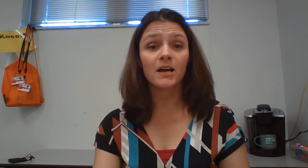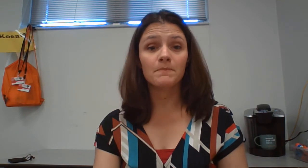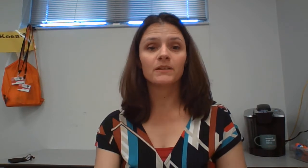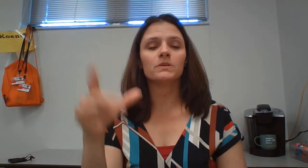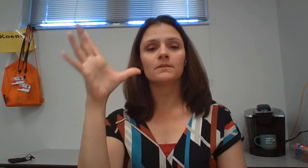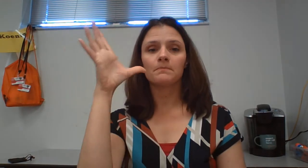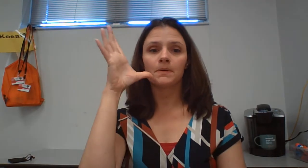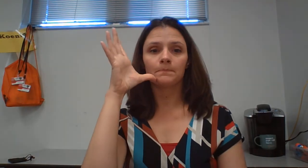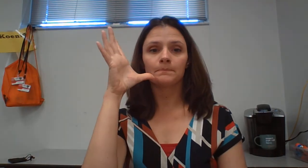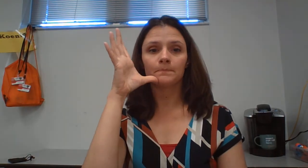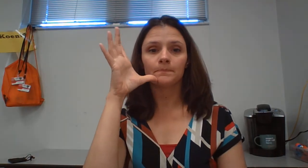Non-manuals,